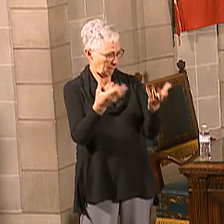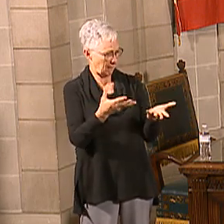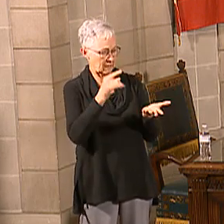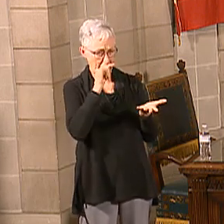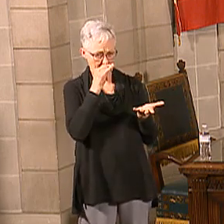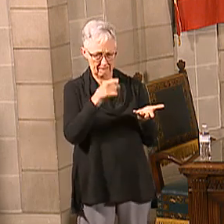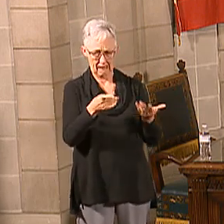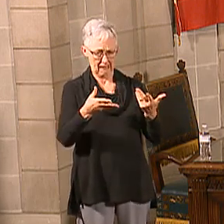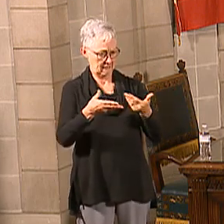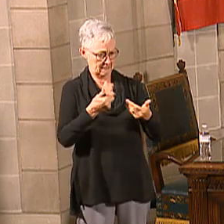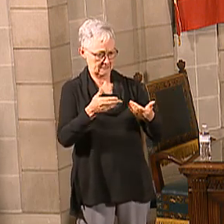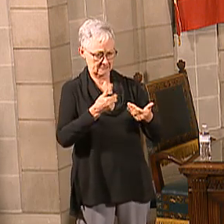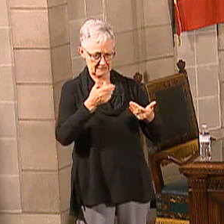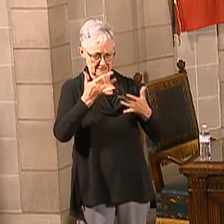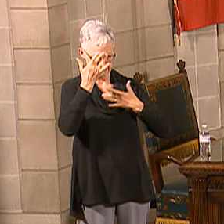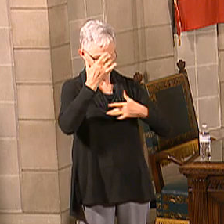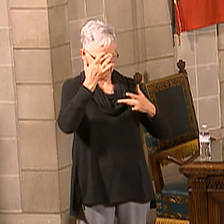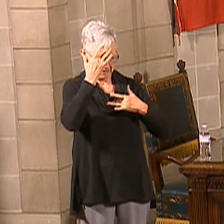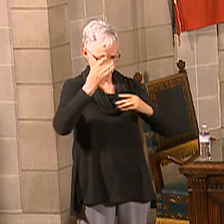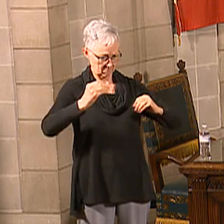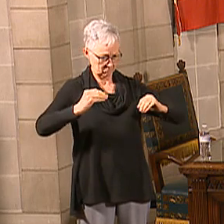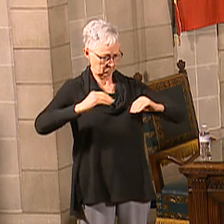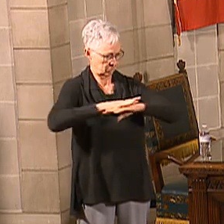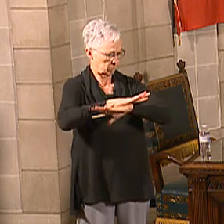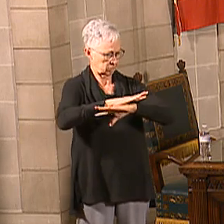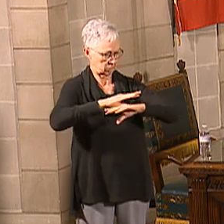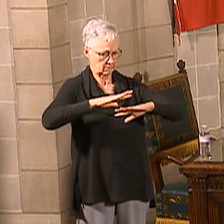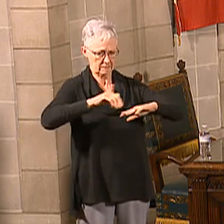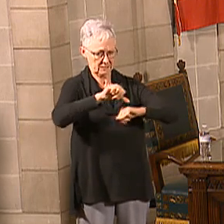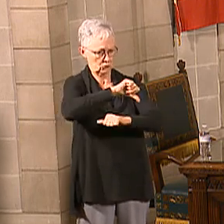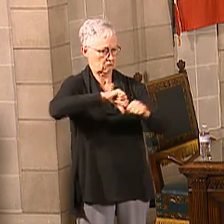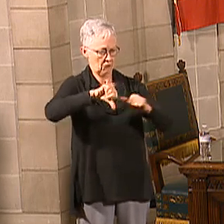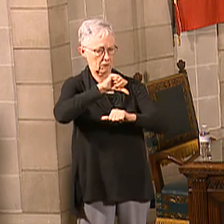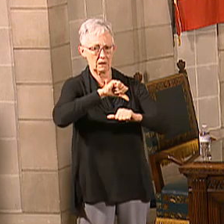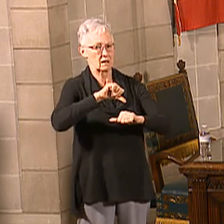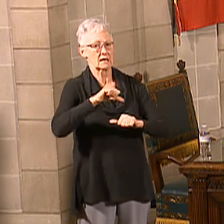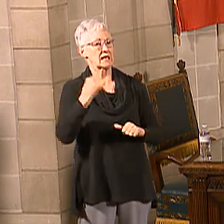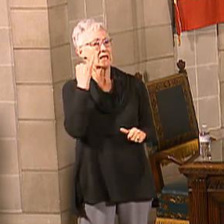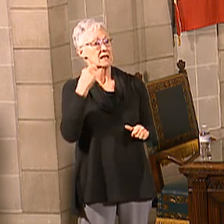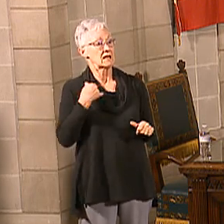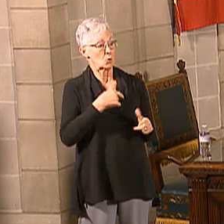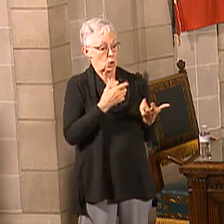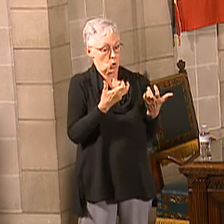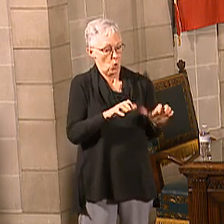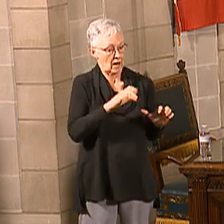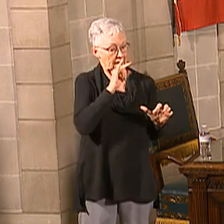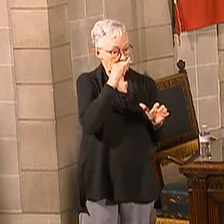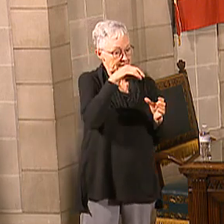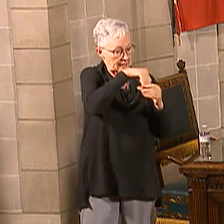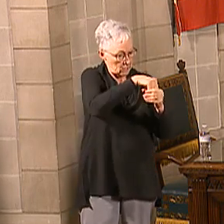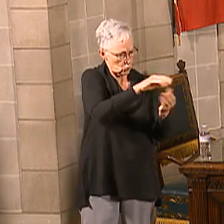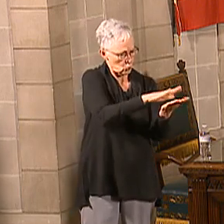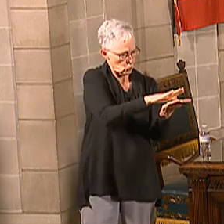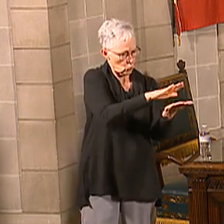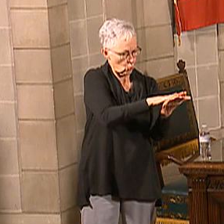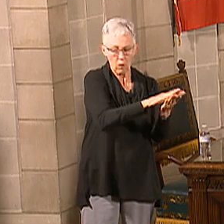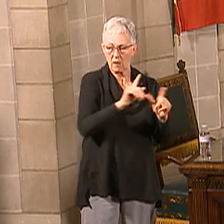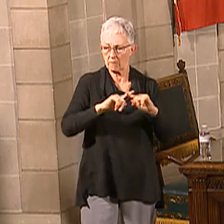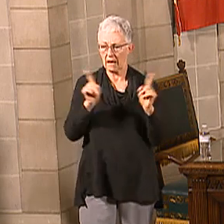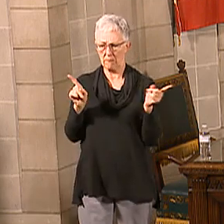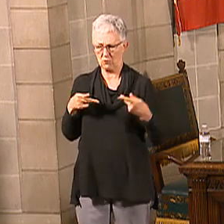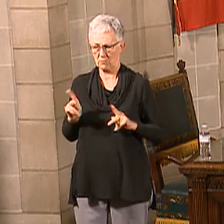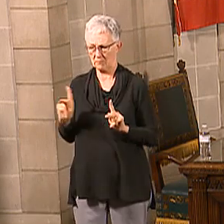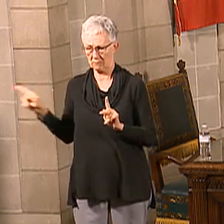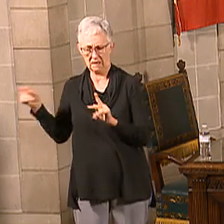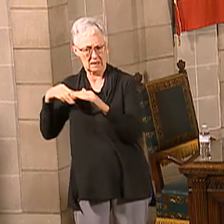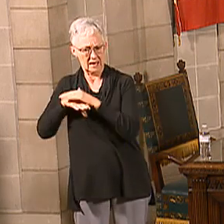say large, more than 10 people. So if we're saying we don't want kids in the classroom, it kind of defeats the purpose of that by